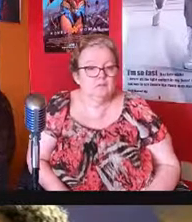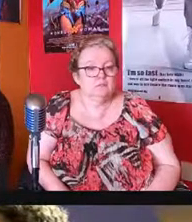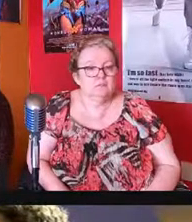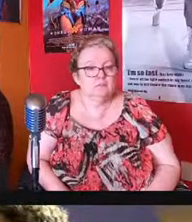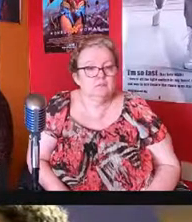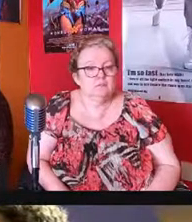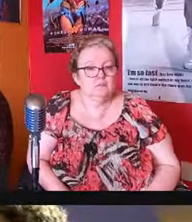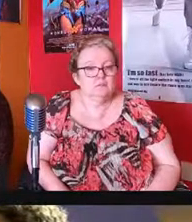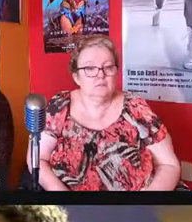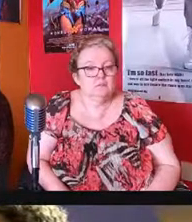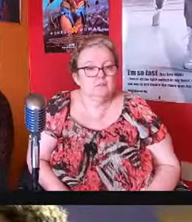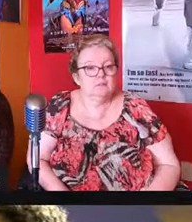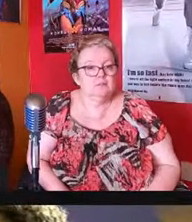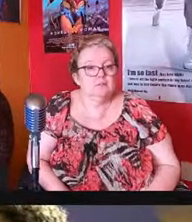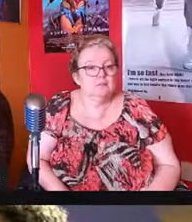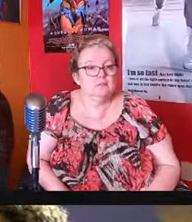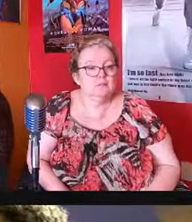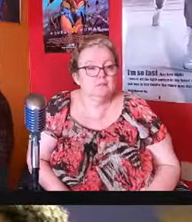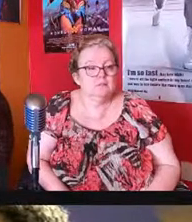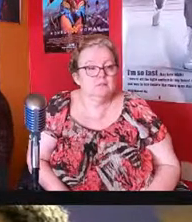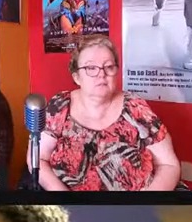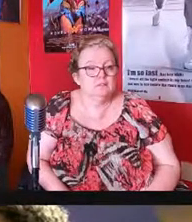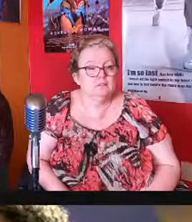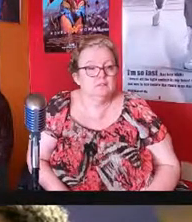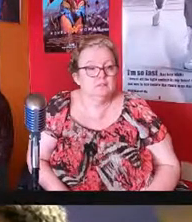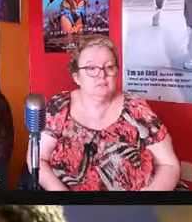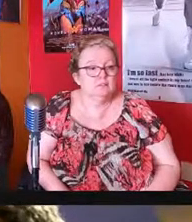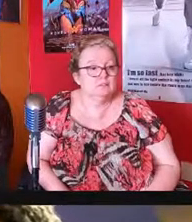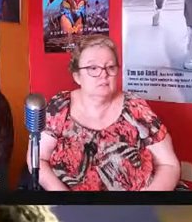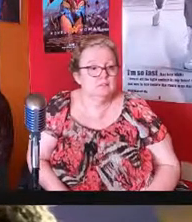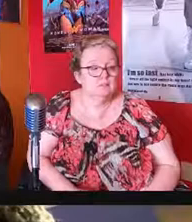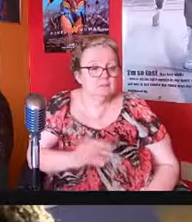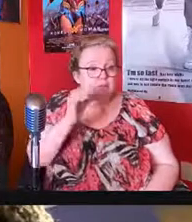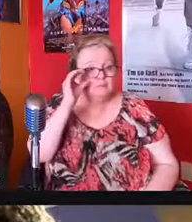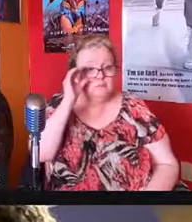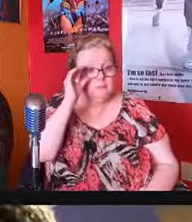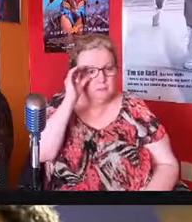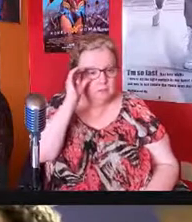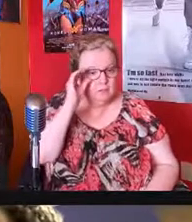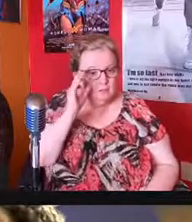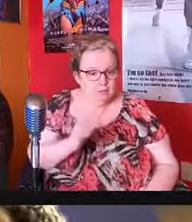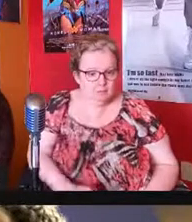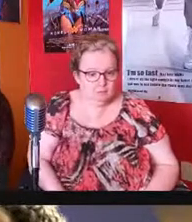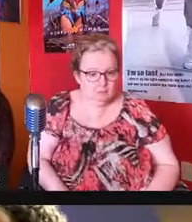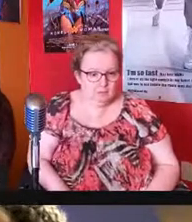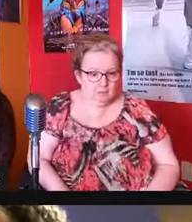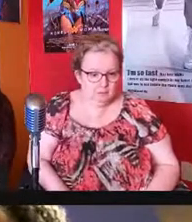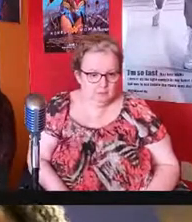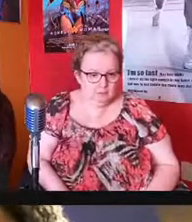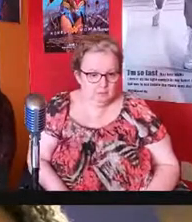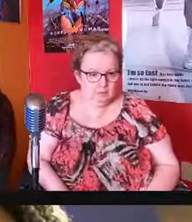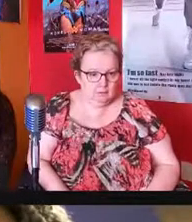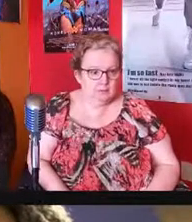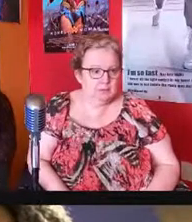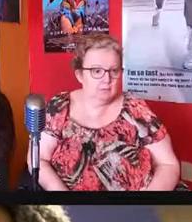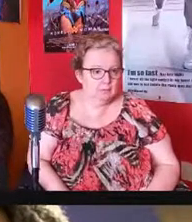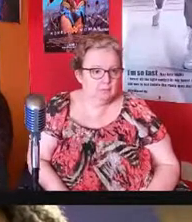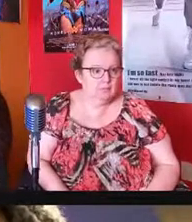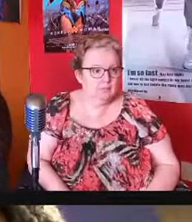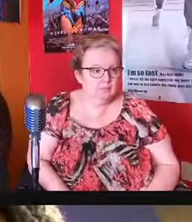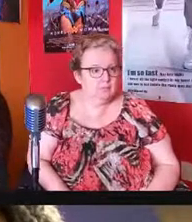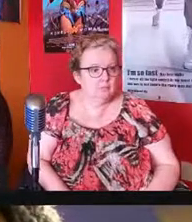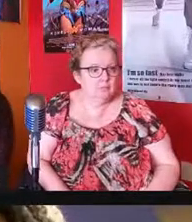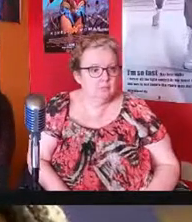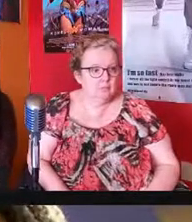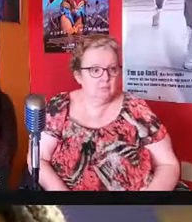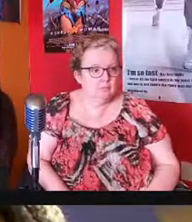looking at an article based on the play that I directed, the issues are still